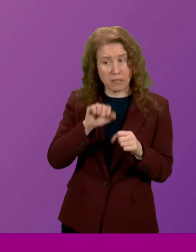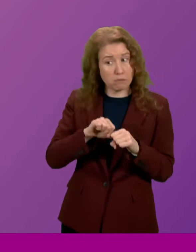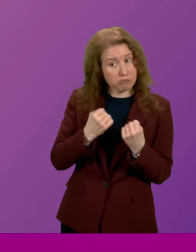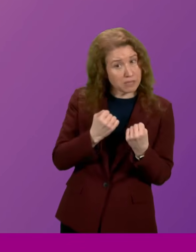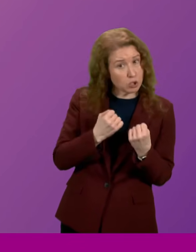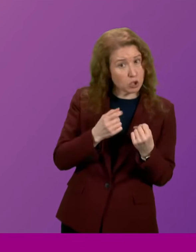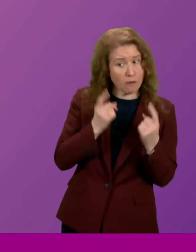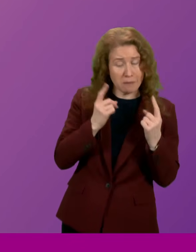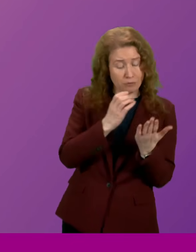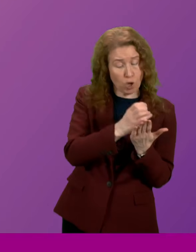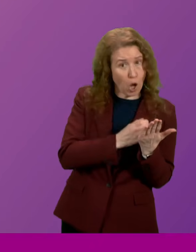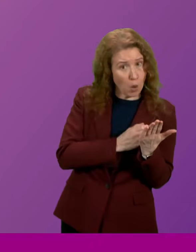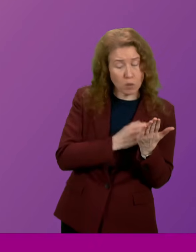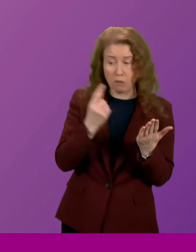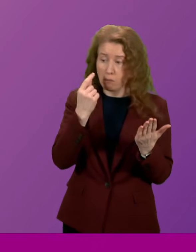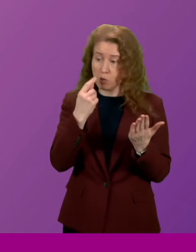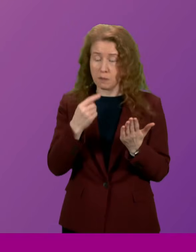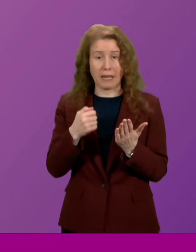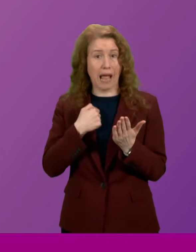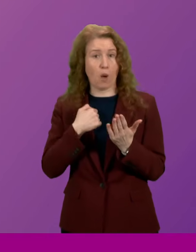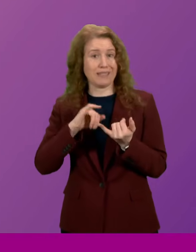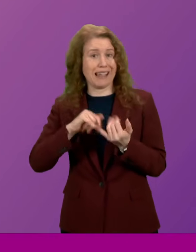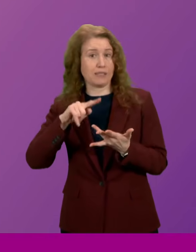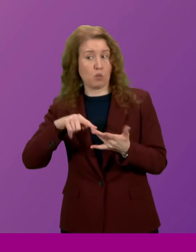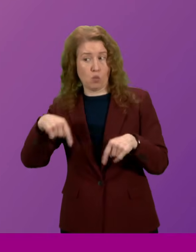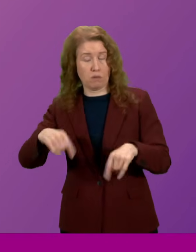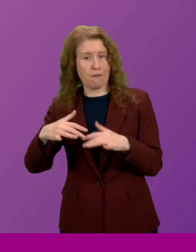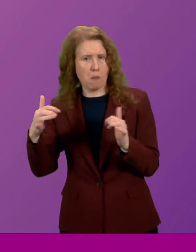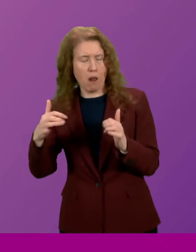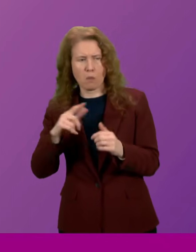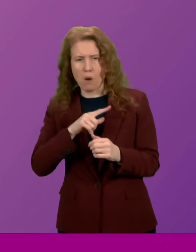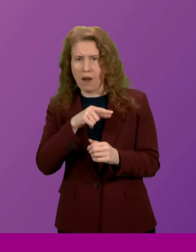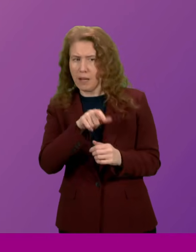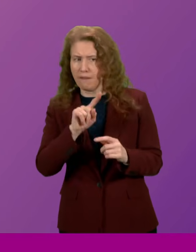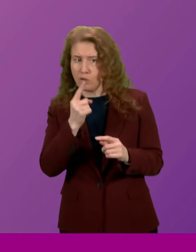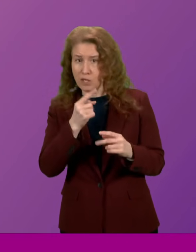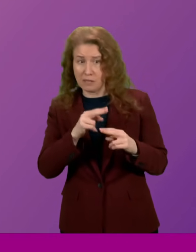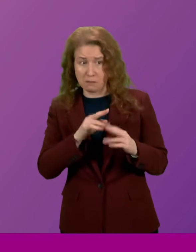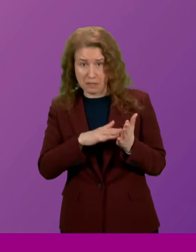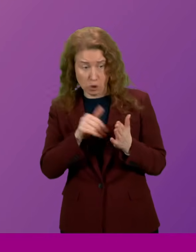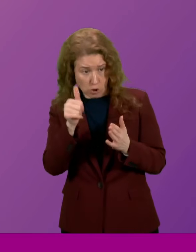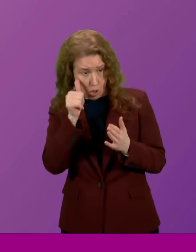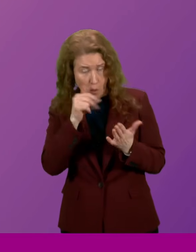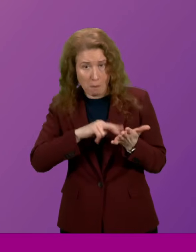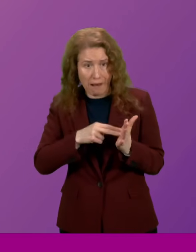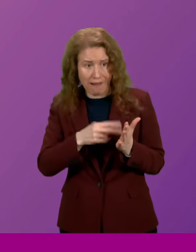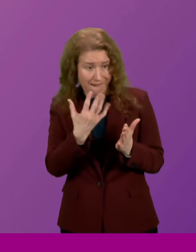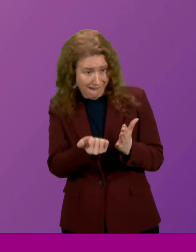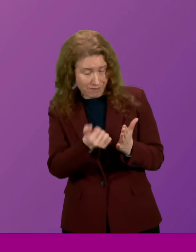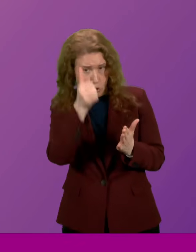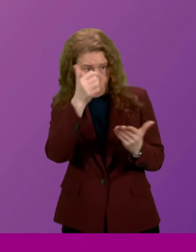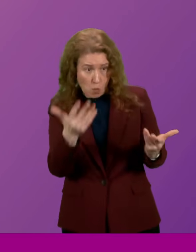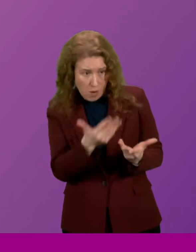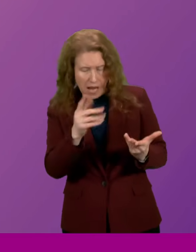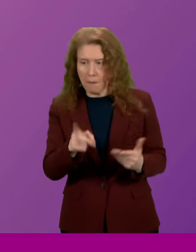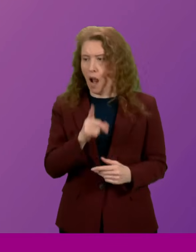of the Ministerial Code and potentially the standing orders of this Parliament if the First Minister is aware where that plan is but has